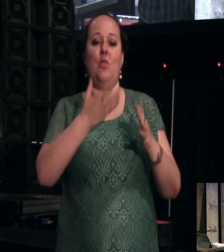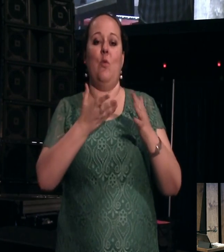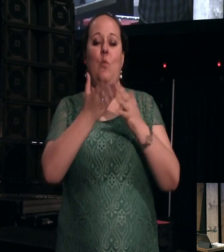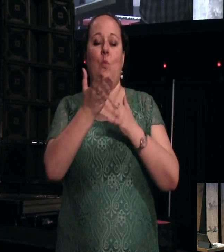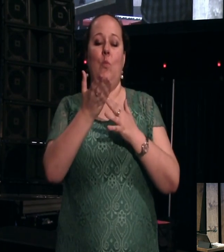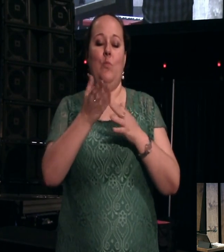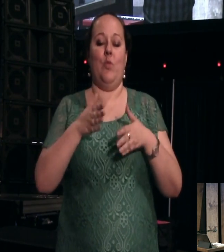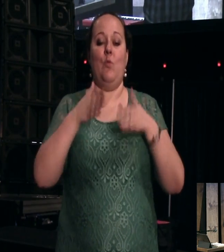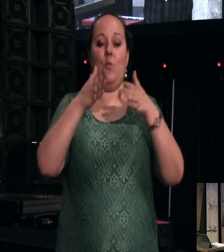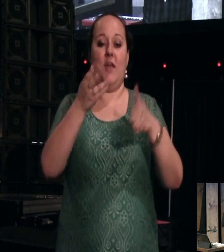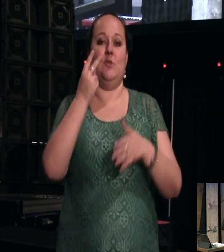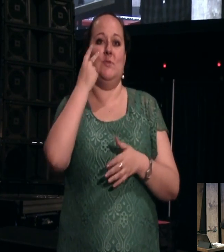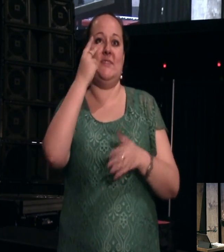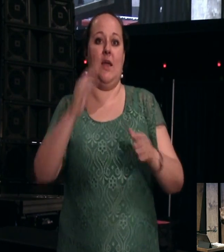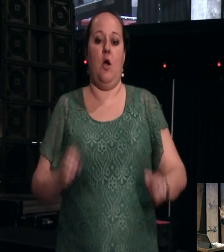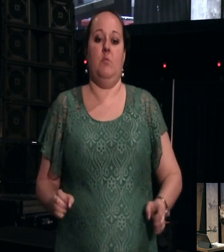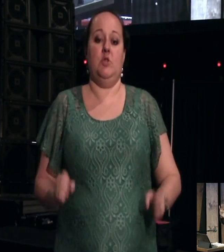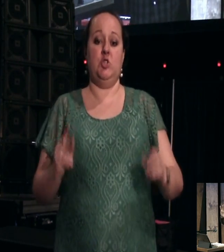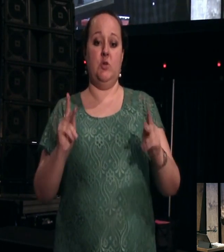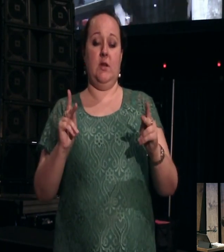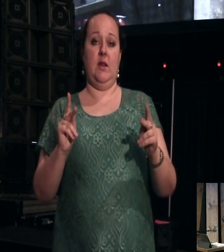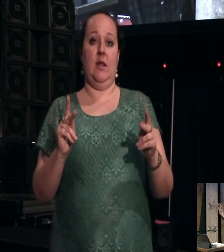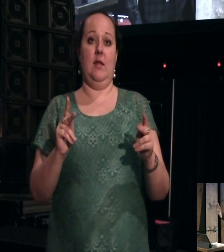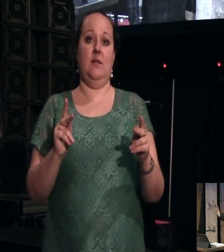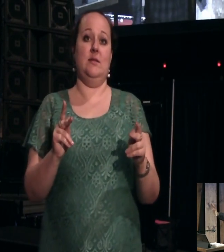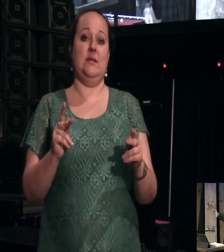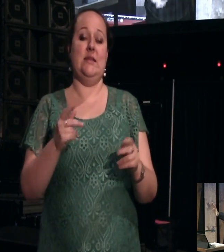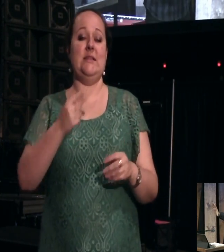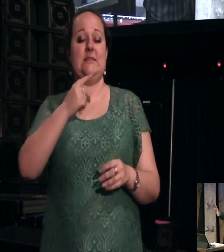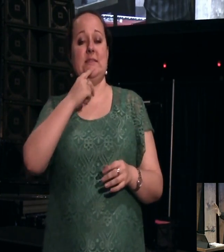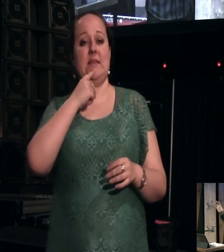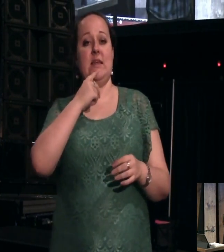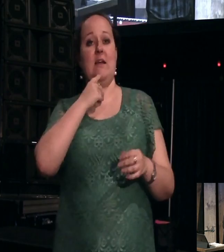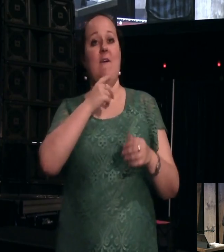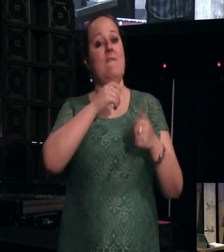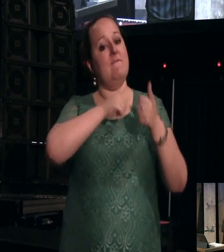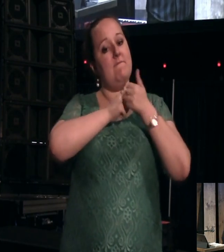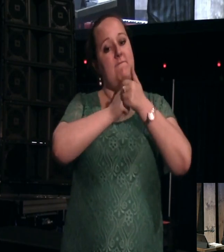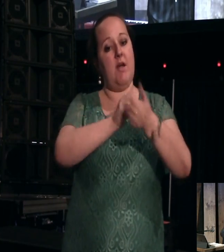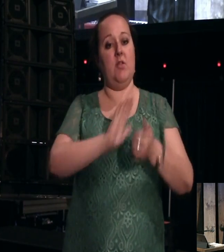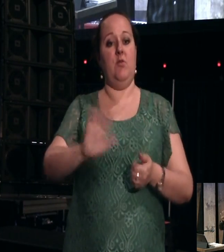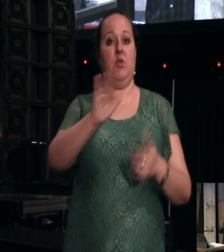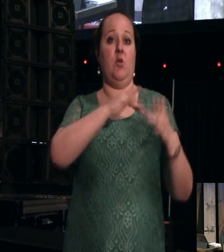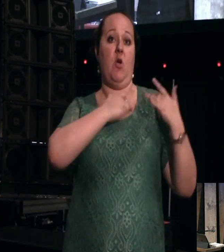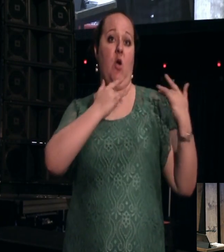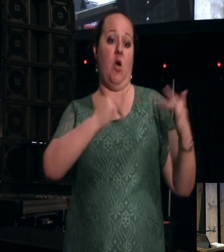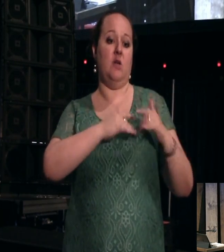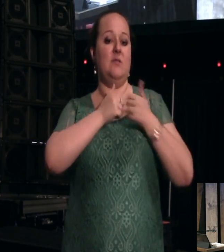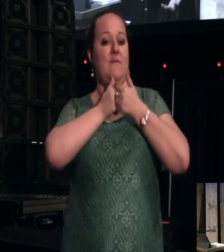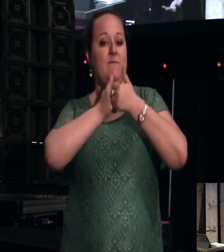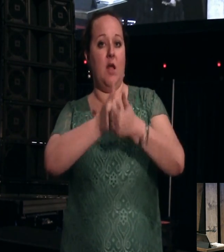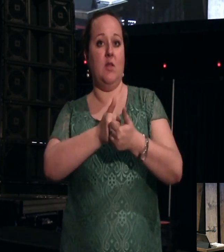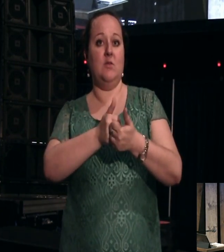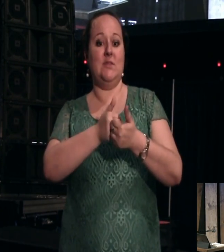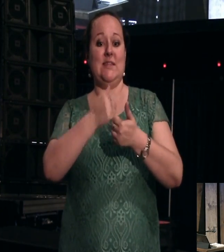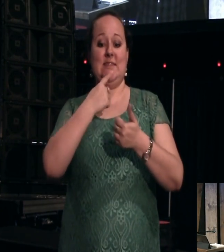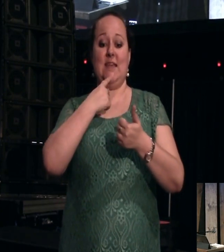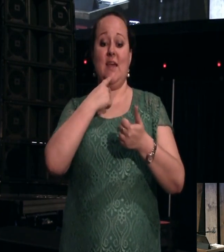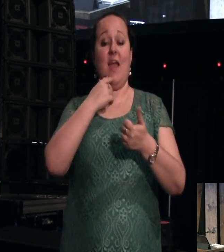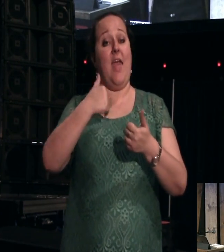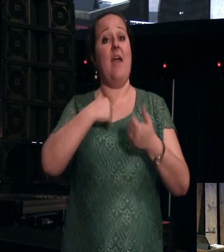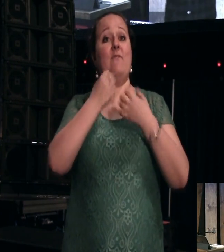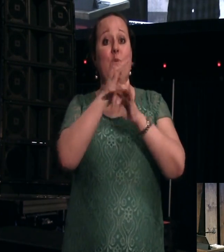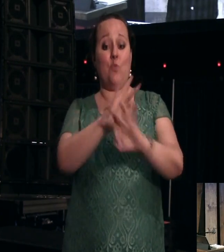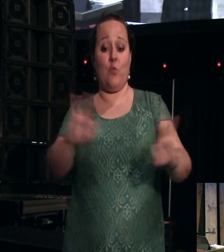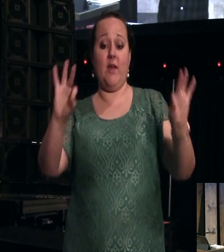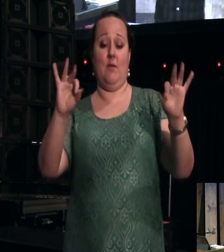Your eyes are that through which you see opportunity. He's saying, walk in the ways of your heart. He's